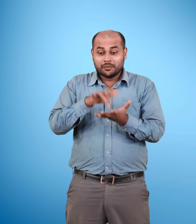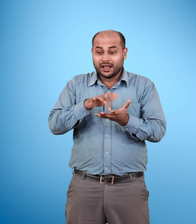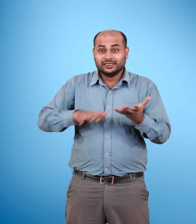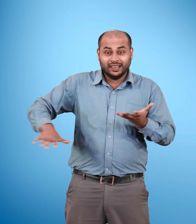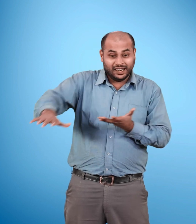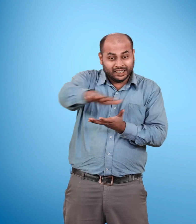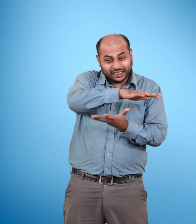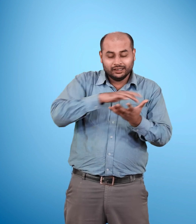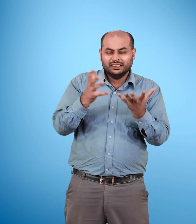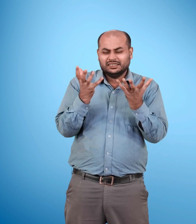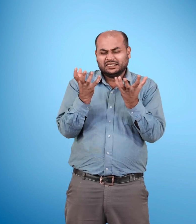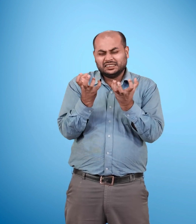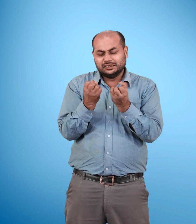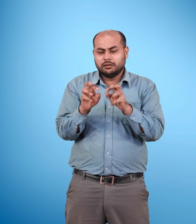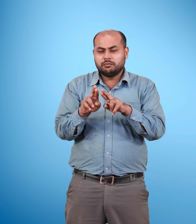This may lead to drought.